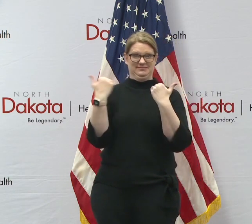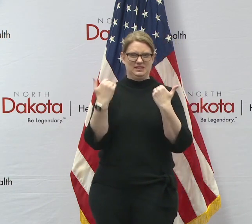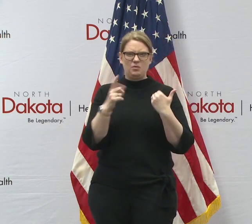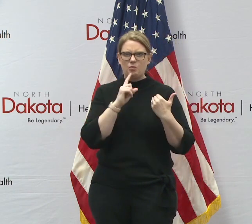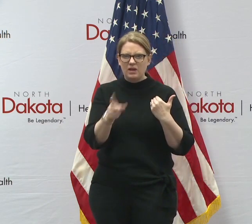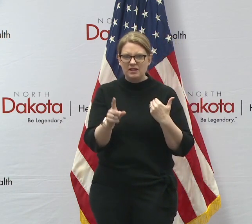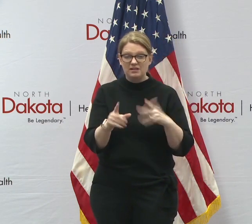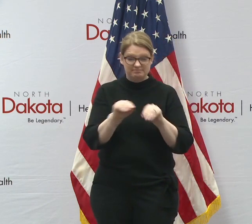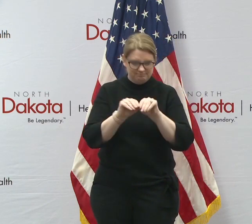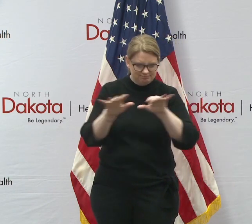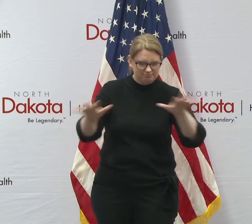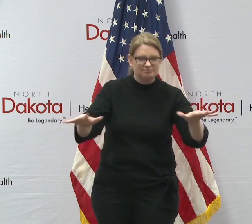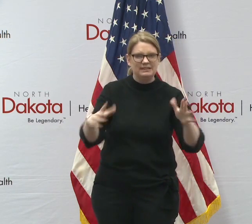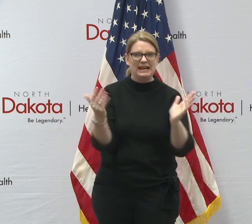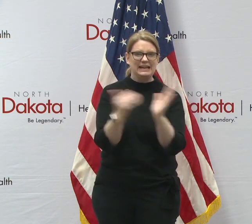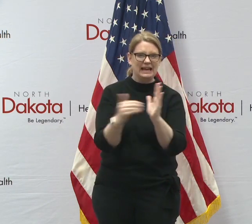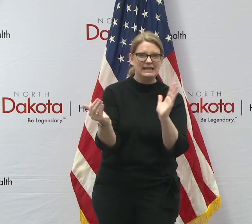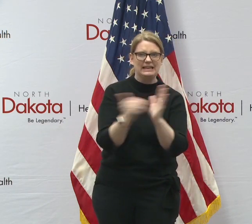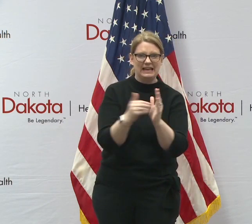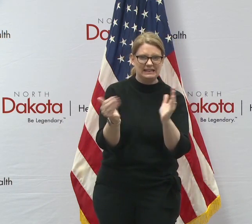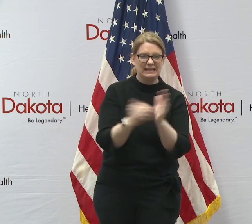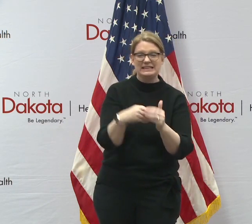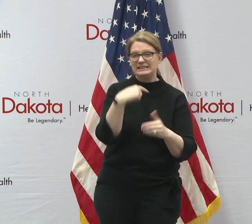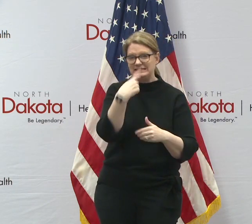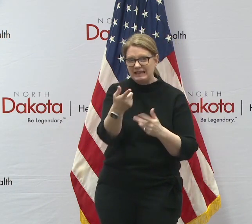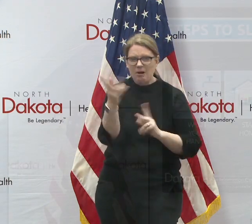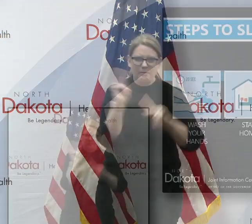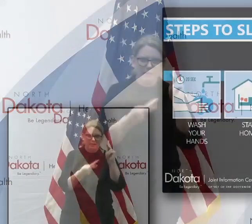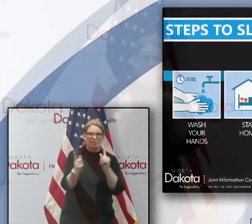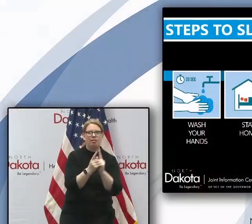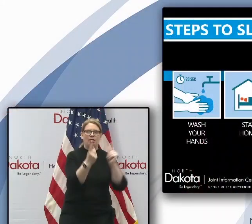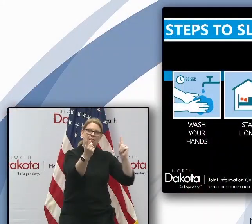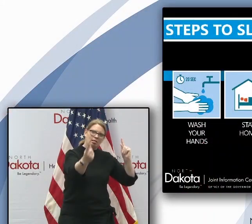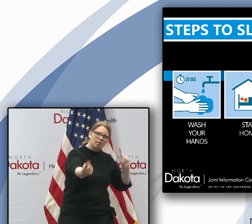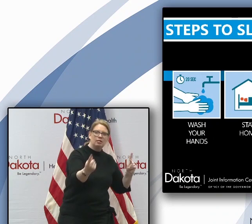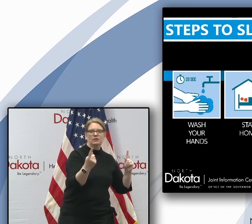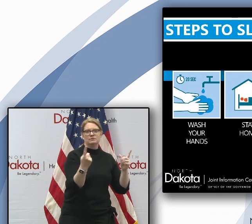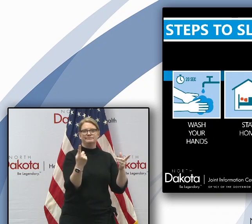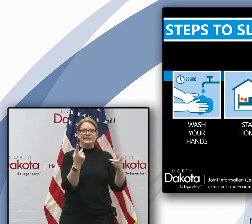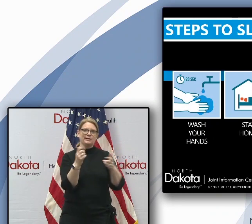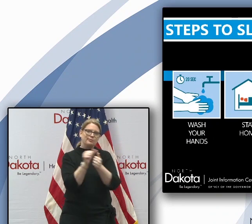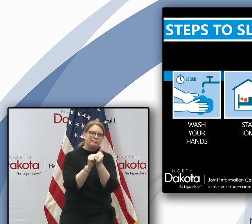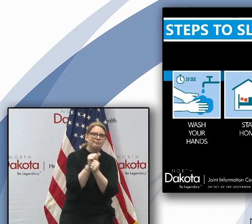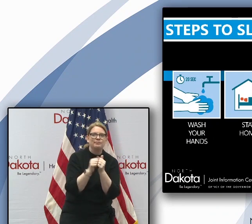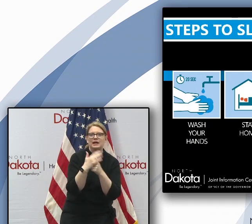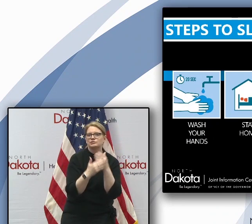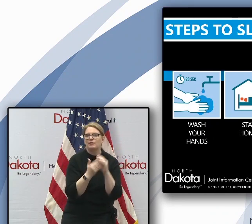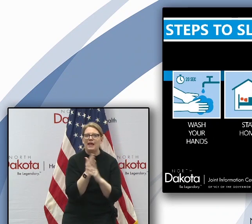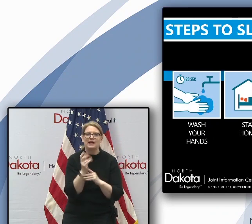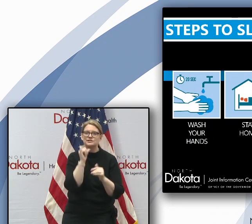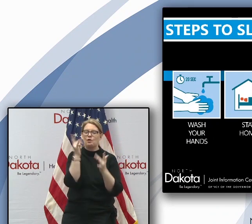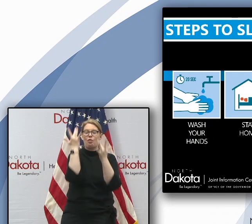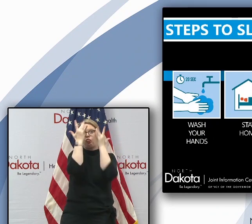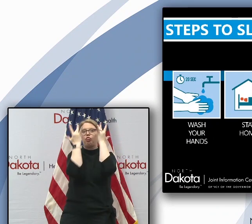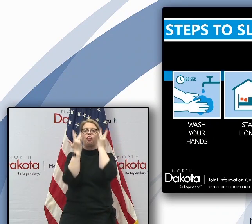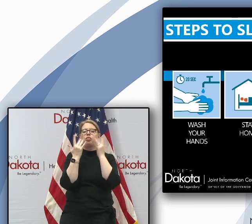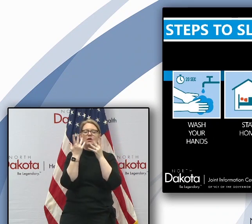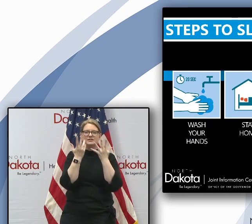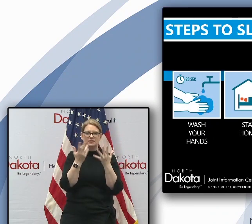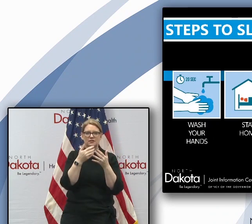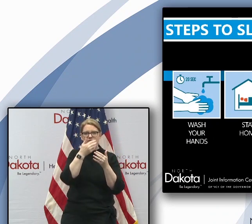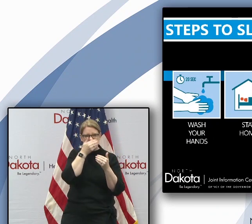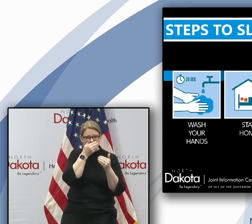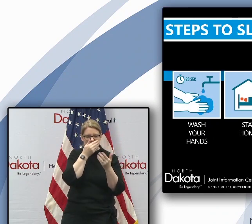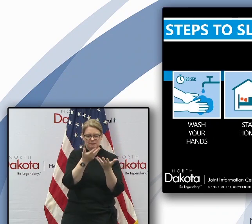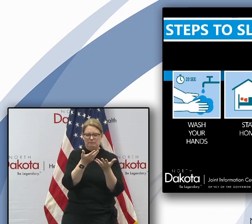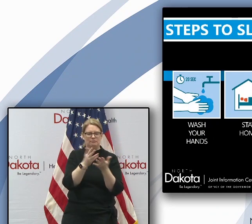how to slow the spread, as they work diligently to try to convert floors and prepare for the surge, as we call it, when we may have a